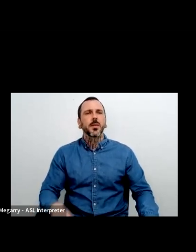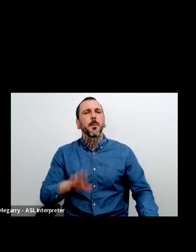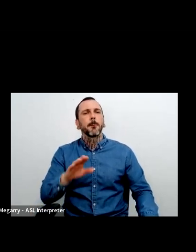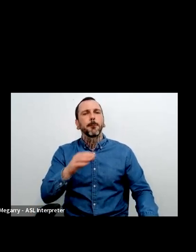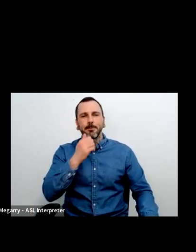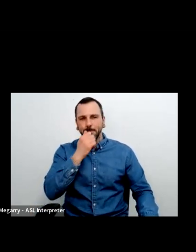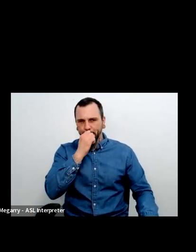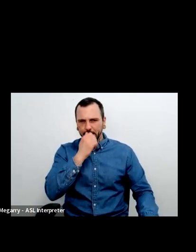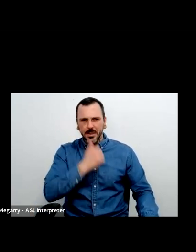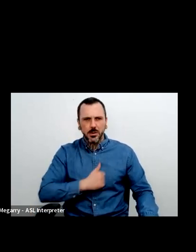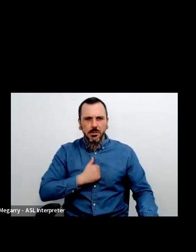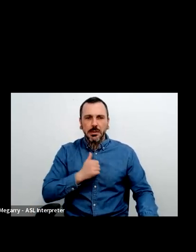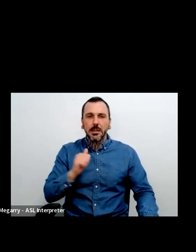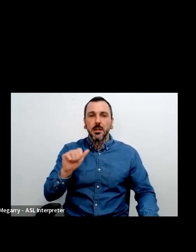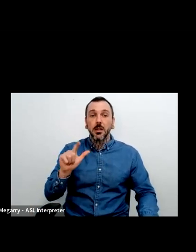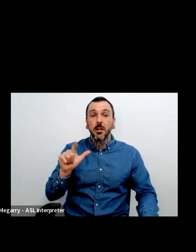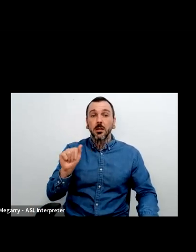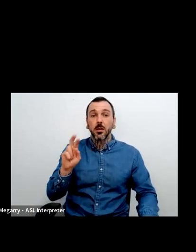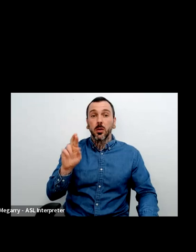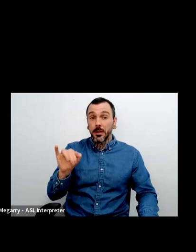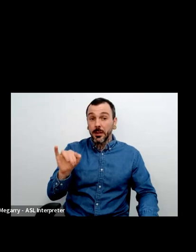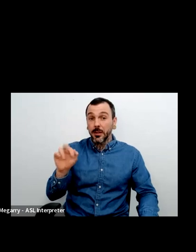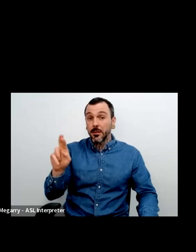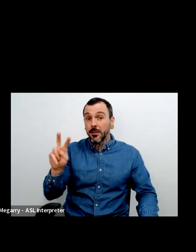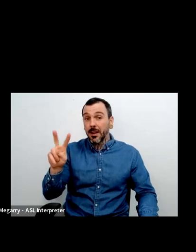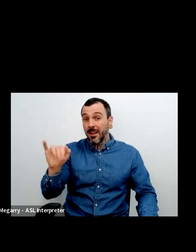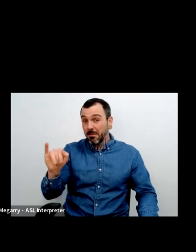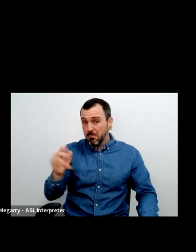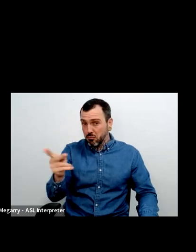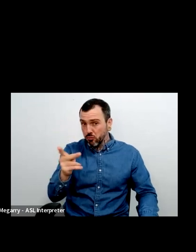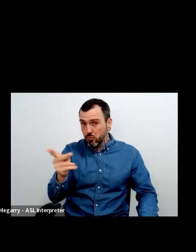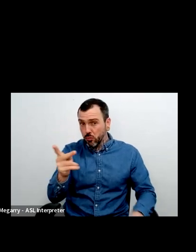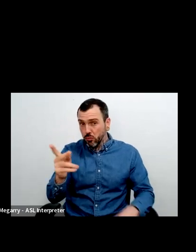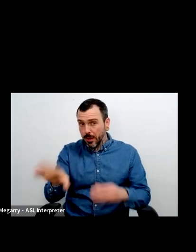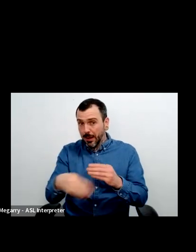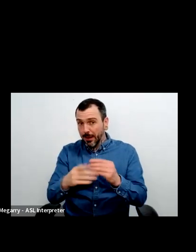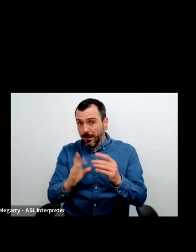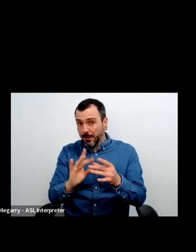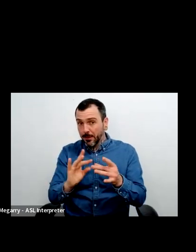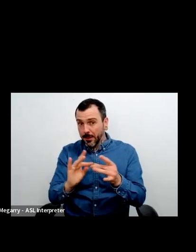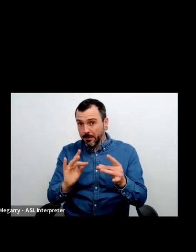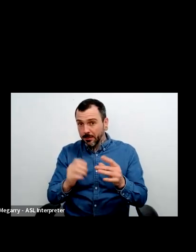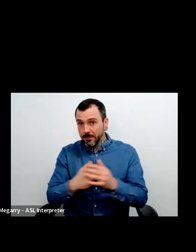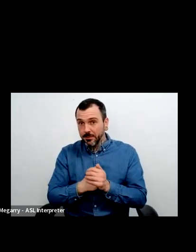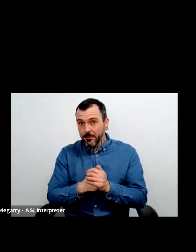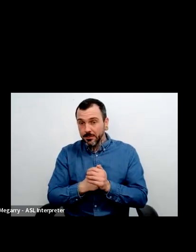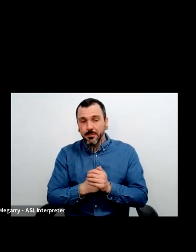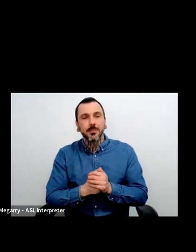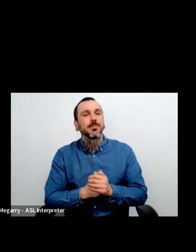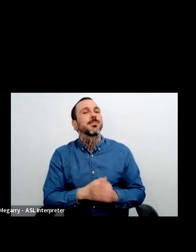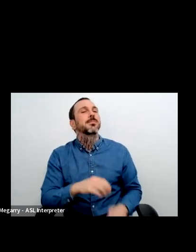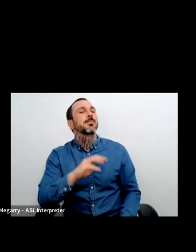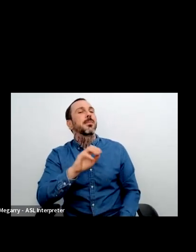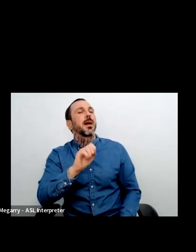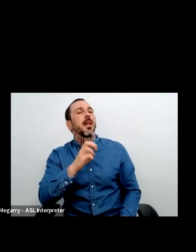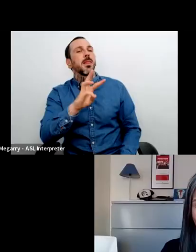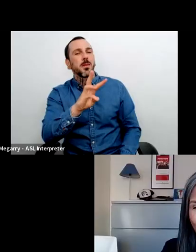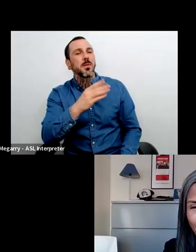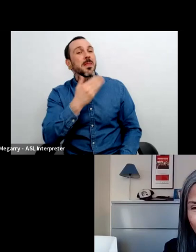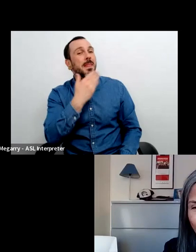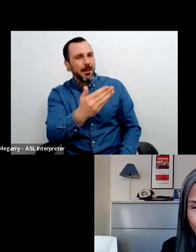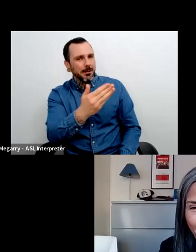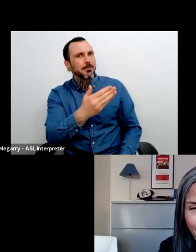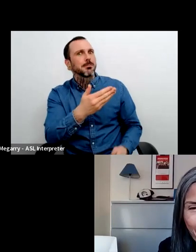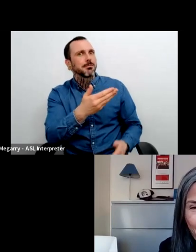Lori or Ravi, do you have anything you want to add on that point? Thanks, Matthew, for bringing that up. It's I think way